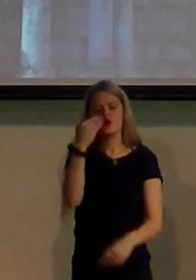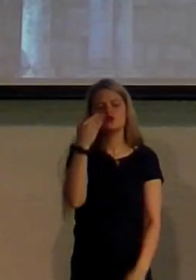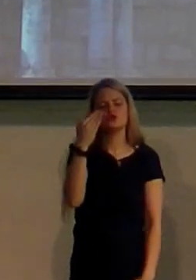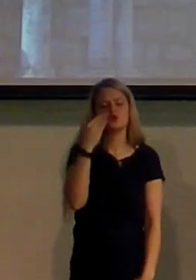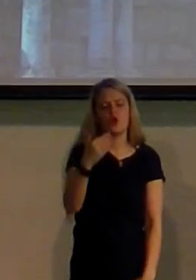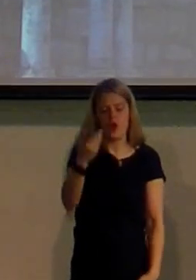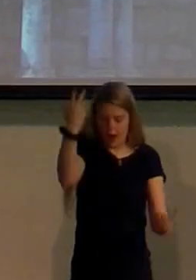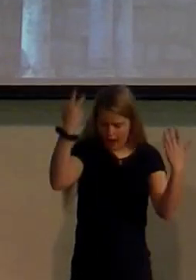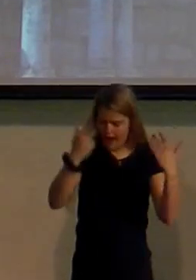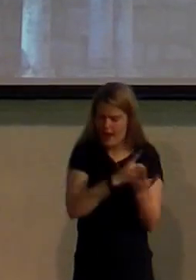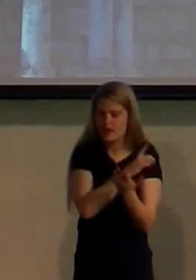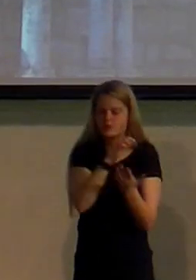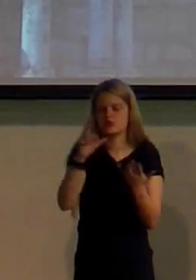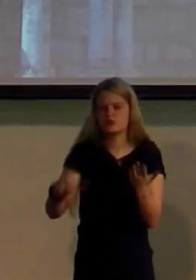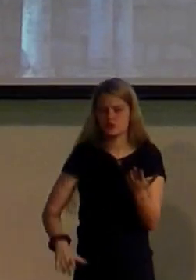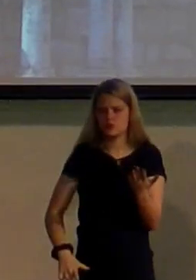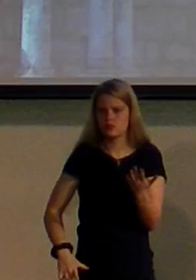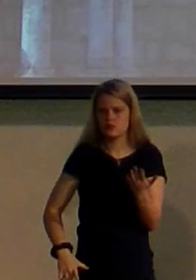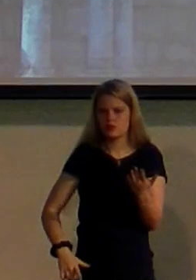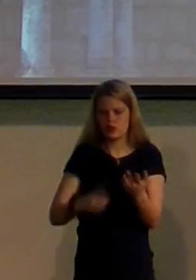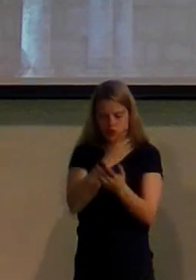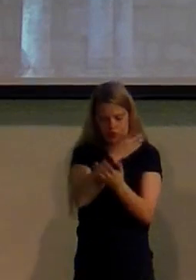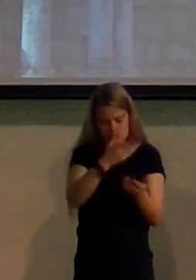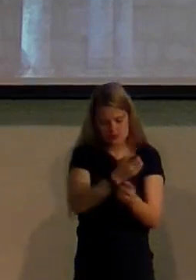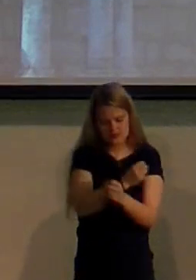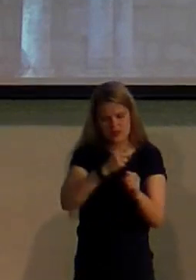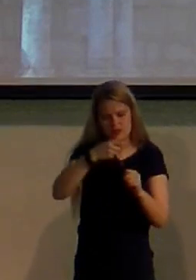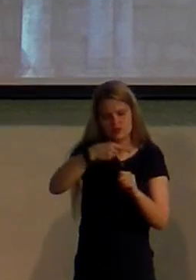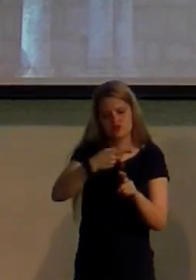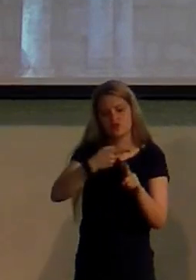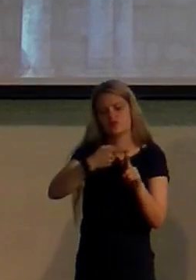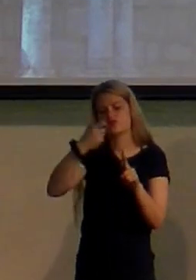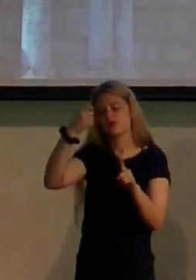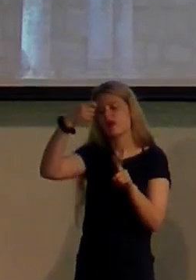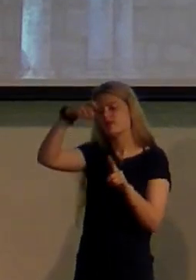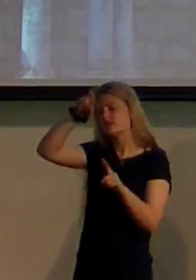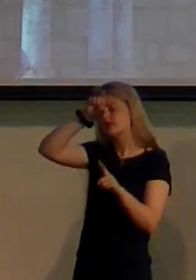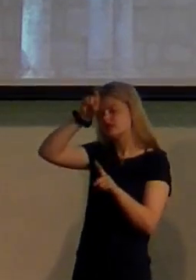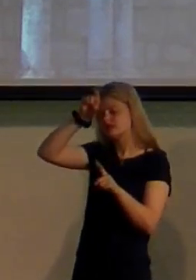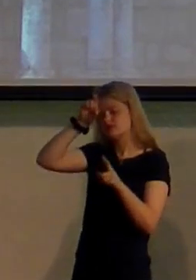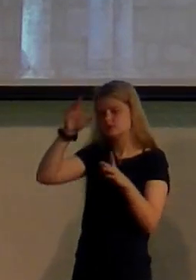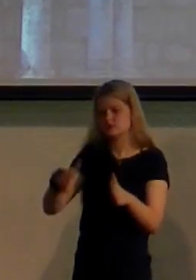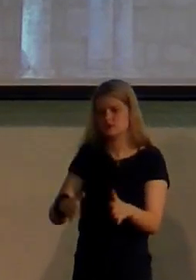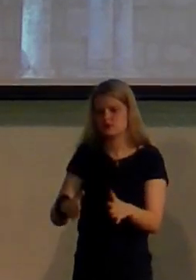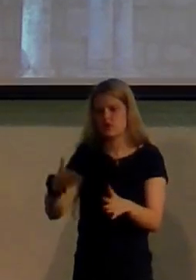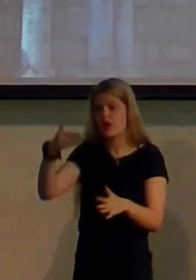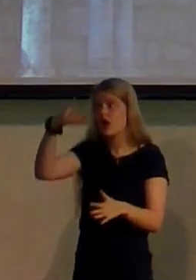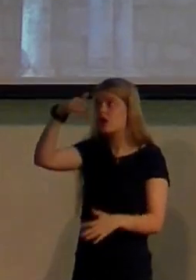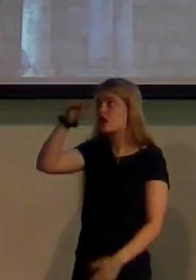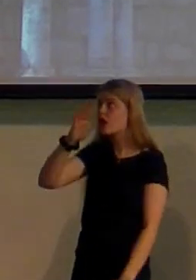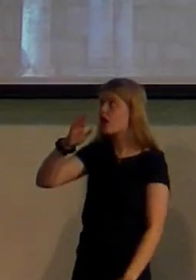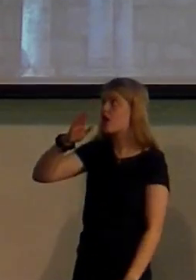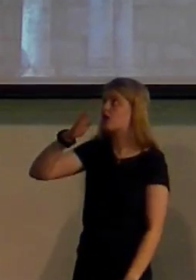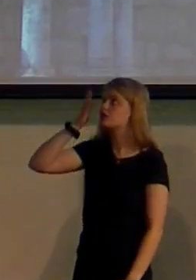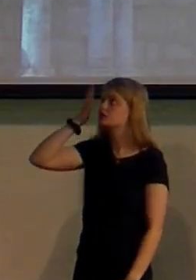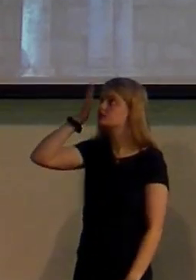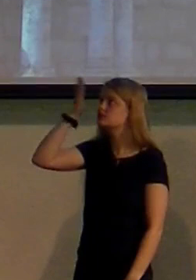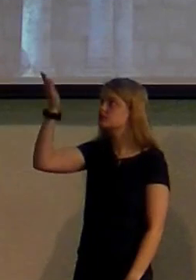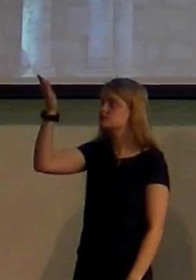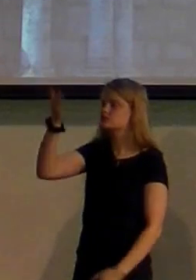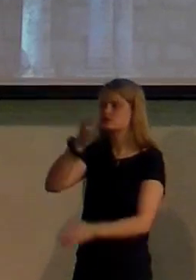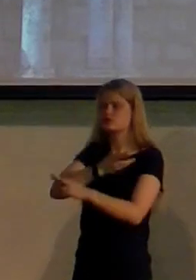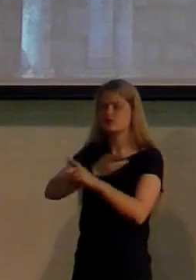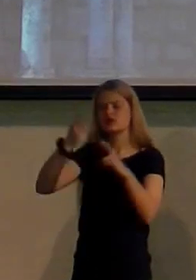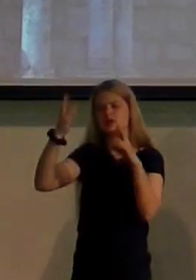that I am the Lord who brought you out from under the burden of the Egyptians. God was their Redeemer.